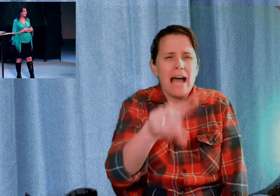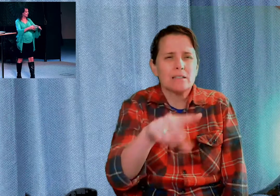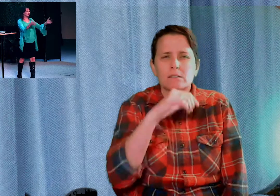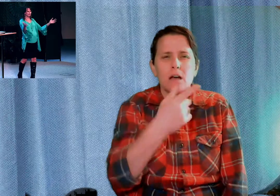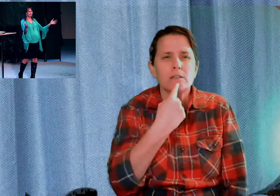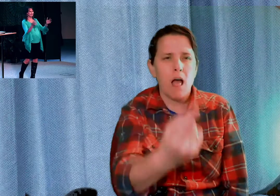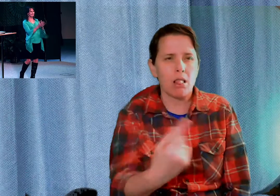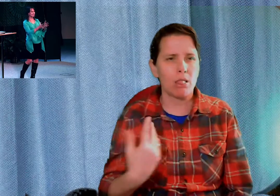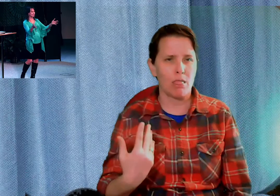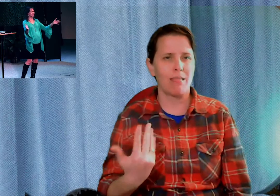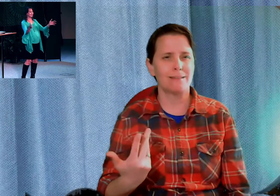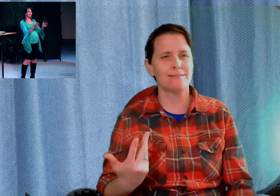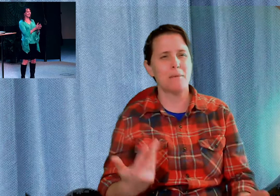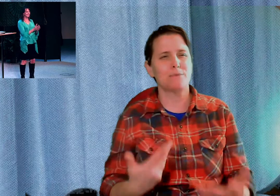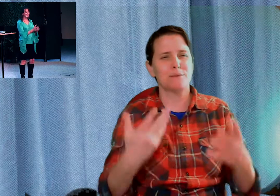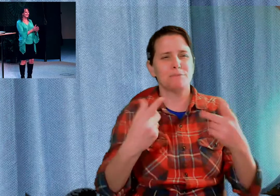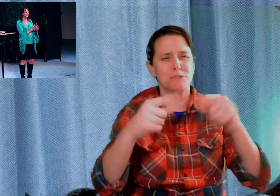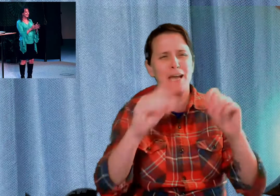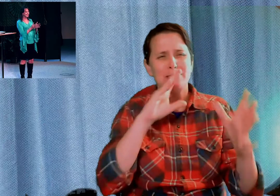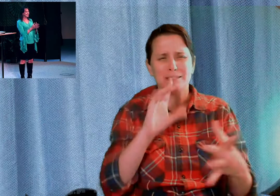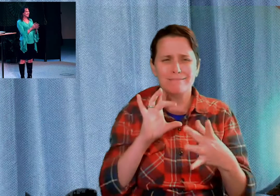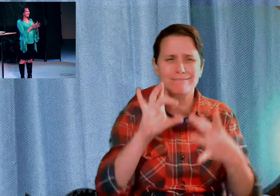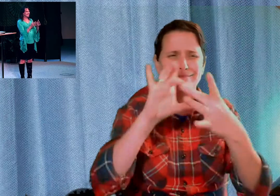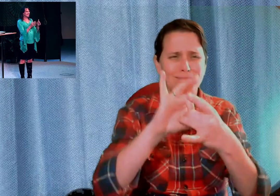thing, especially because you're not here.